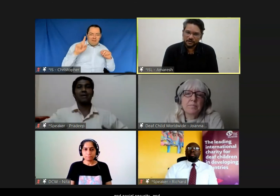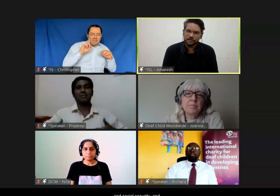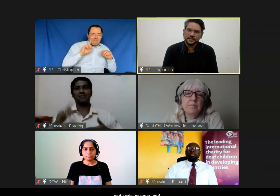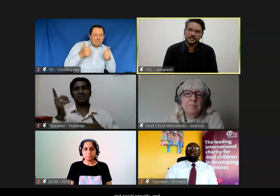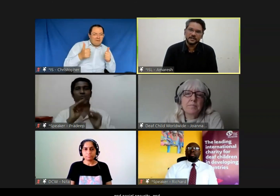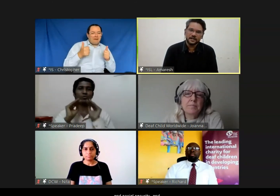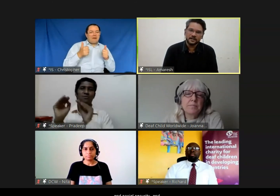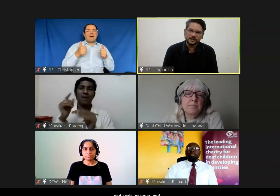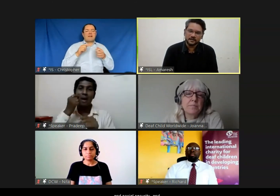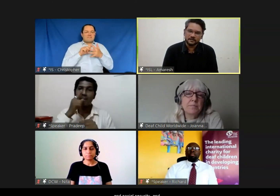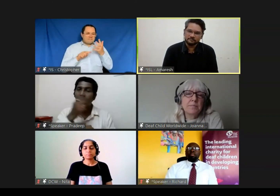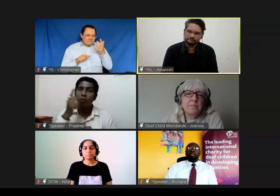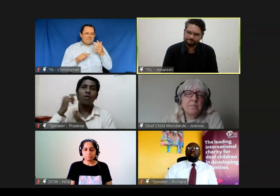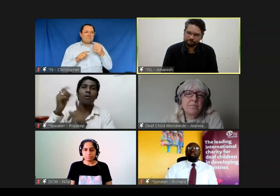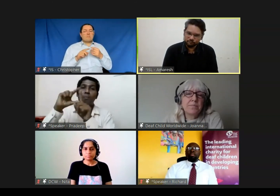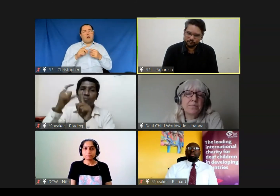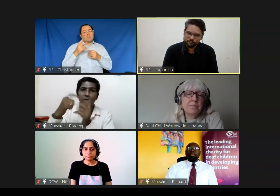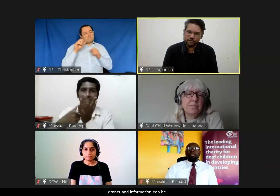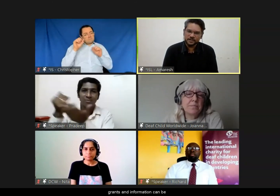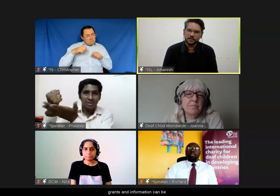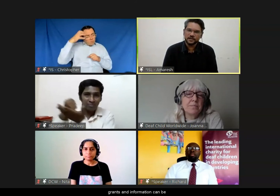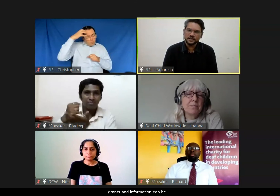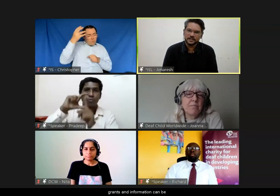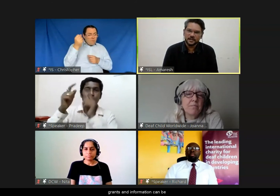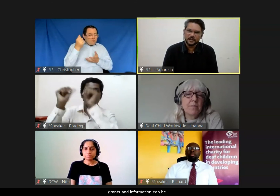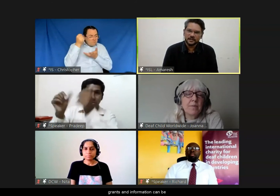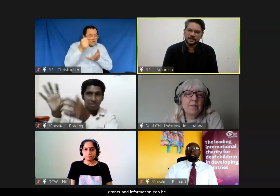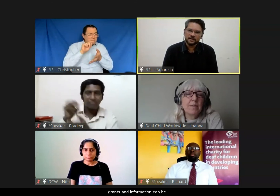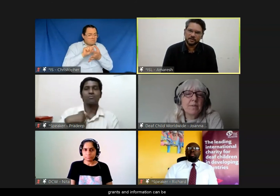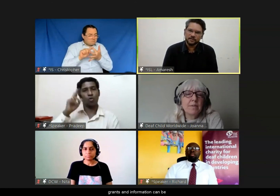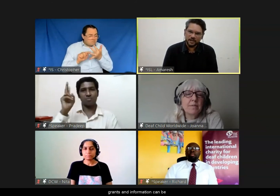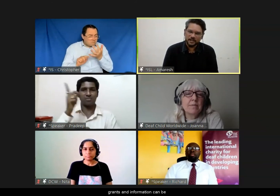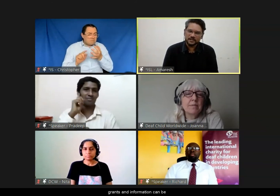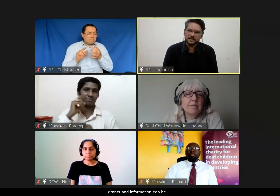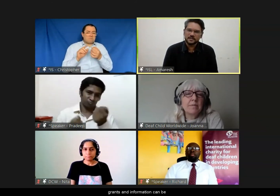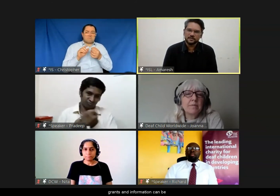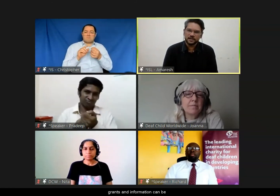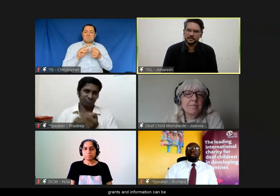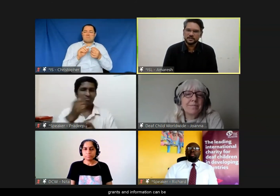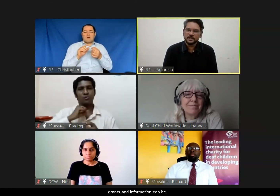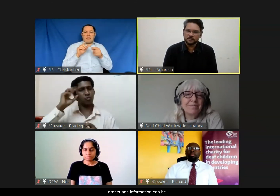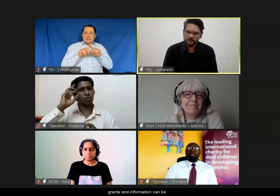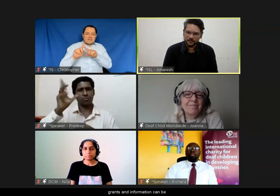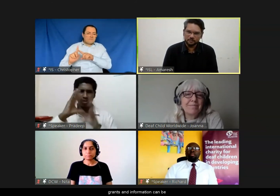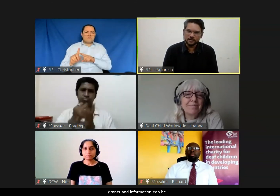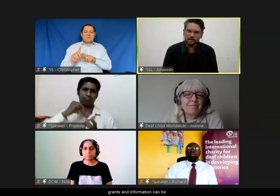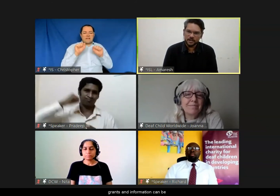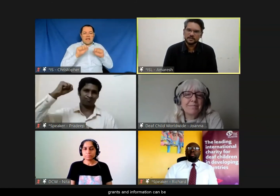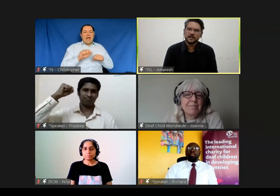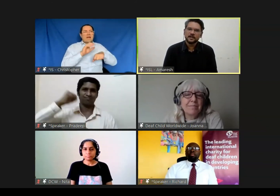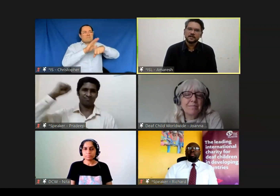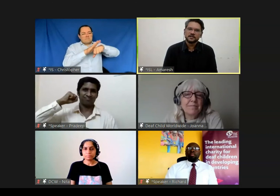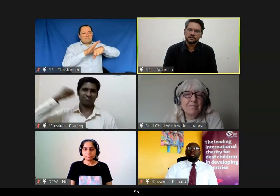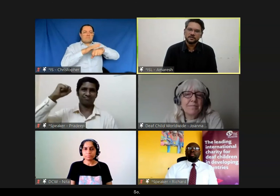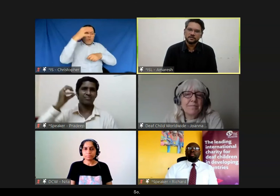social security and food security, and a lot of grants and donations can be available to